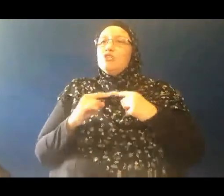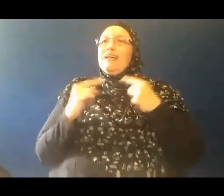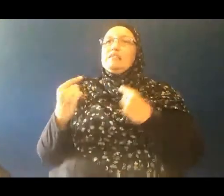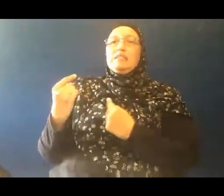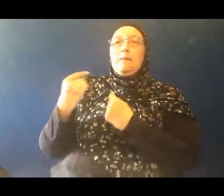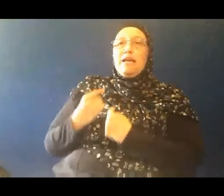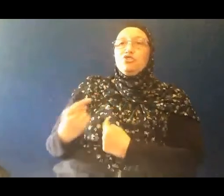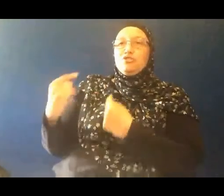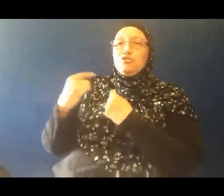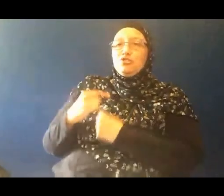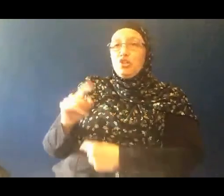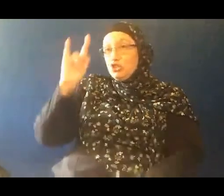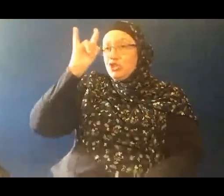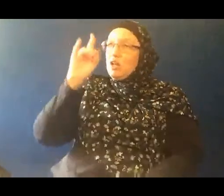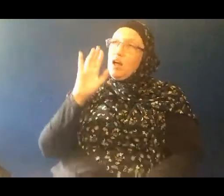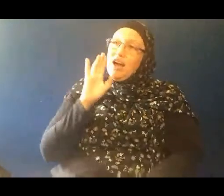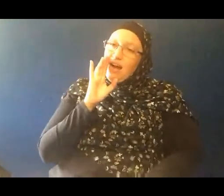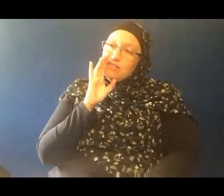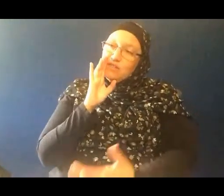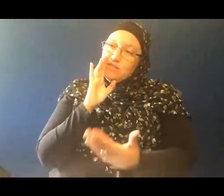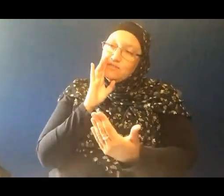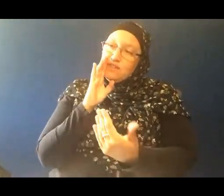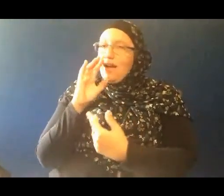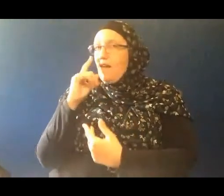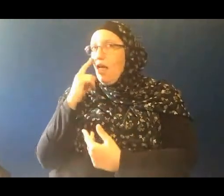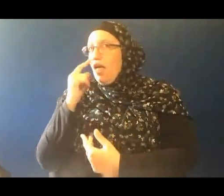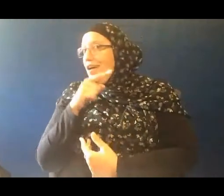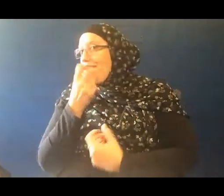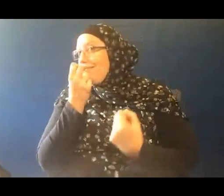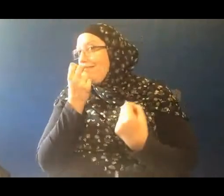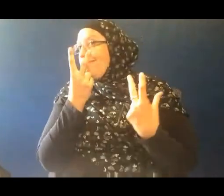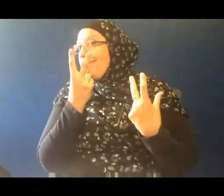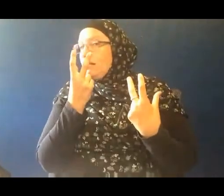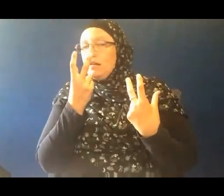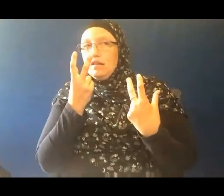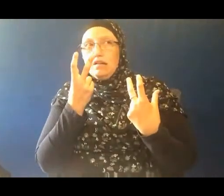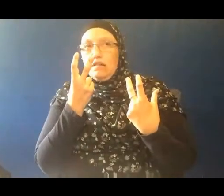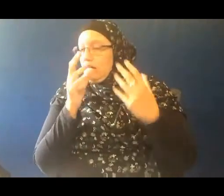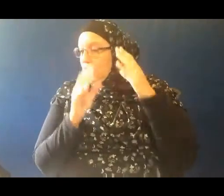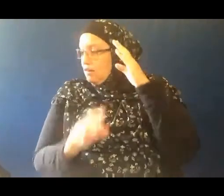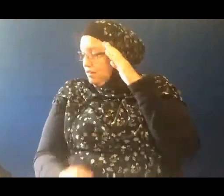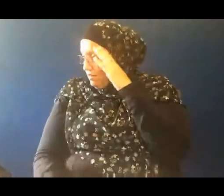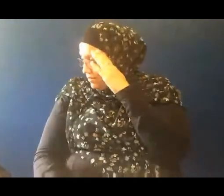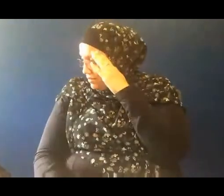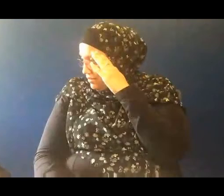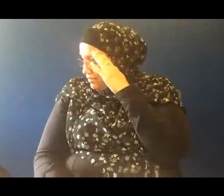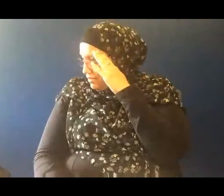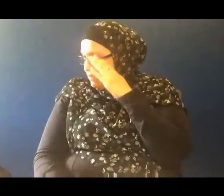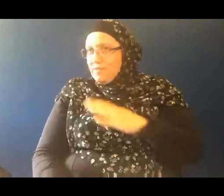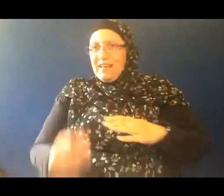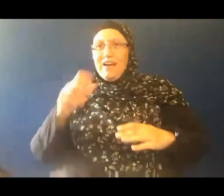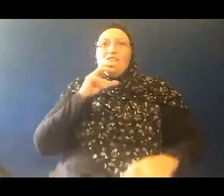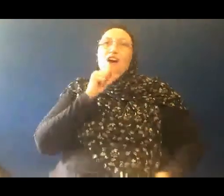tempting against lustful look, controlling my eyes, I was telling a guy that six packs,